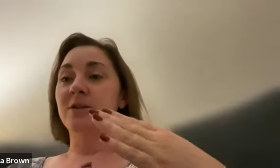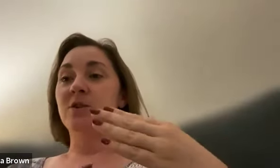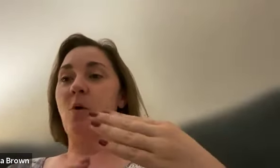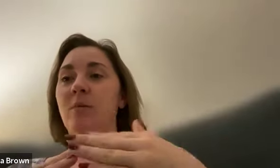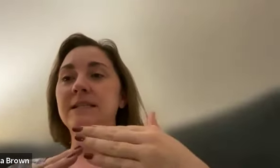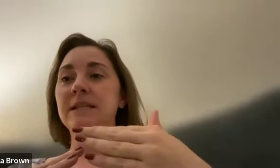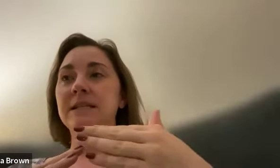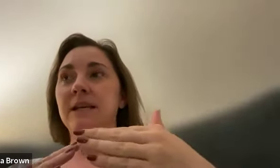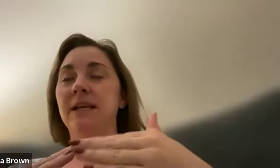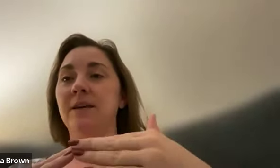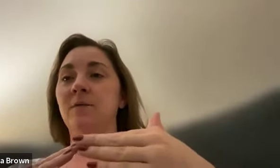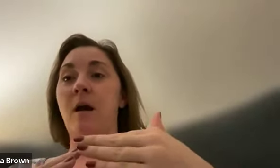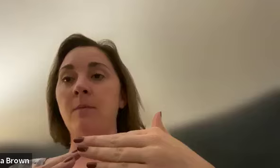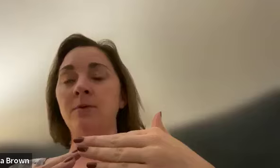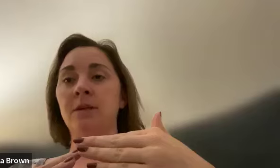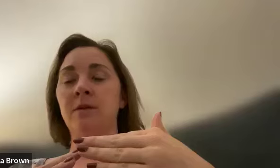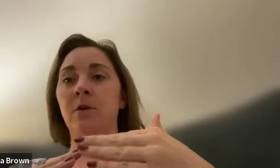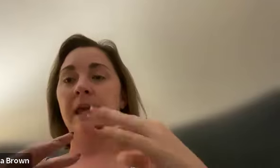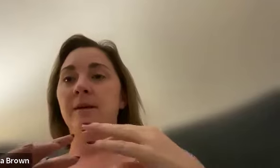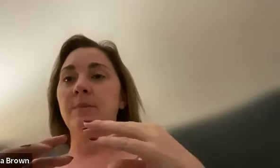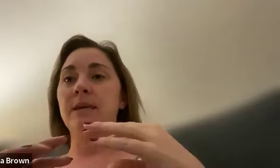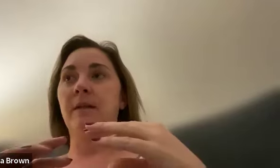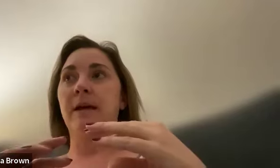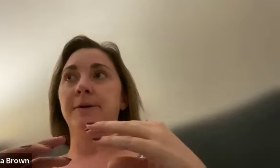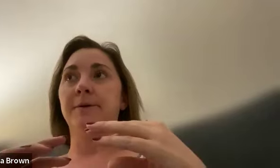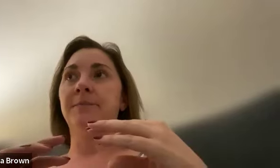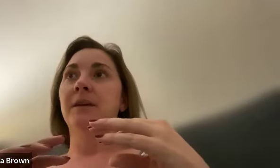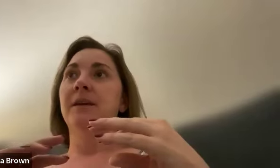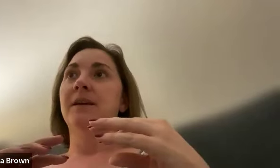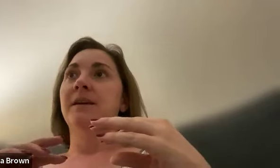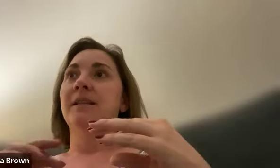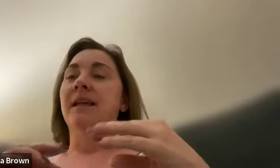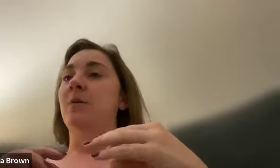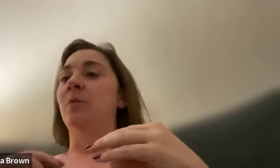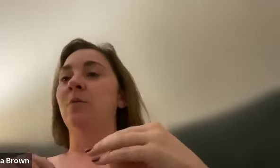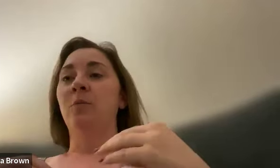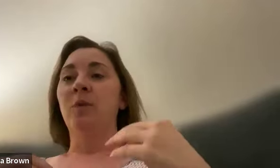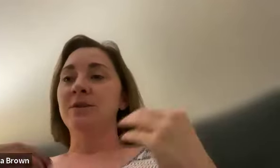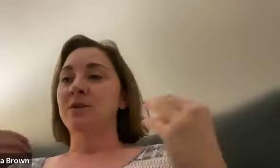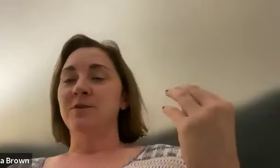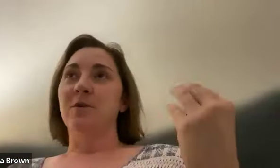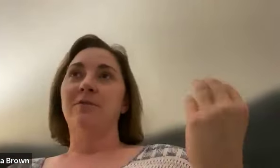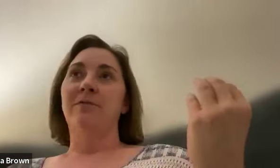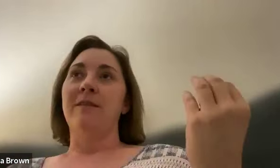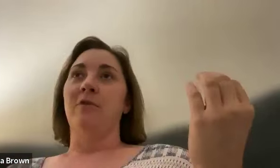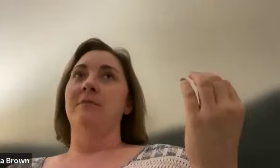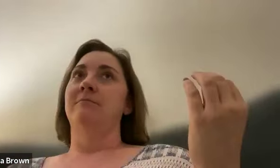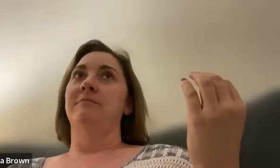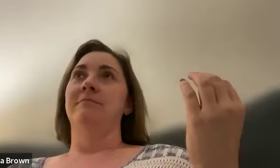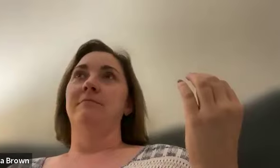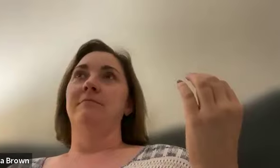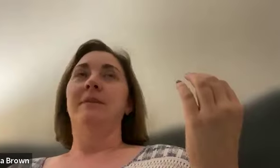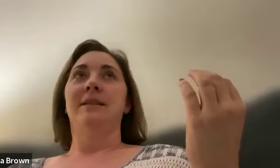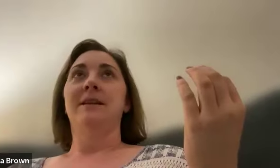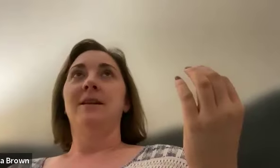do you always need to give an option, or can it be like which is your favorite?